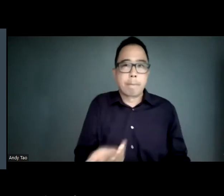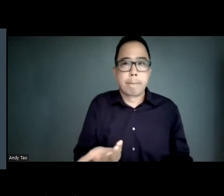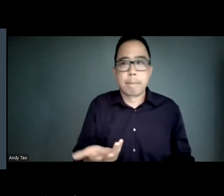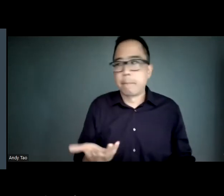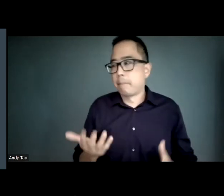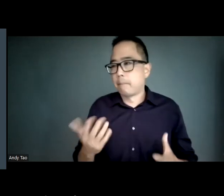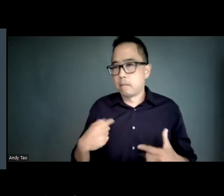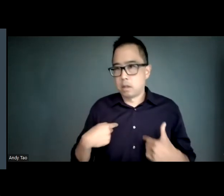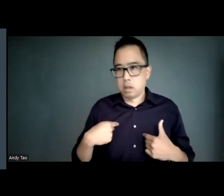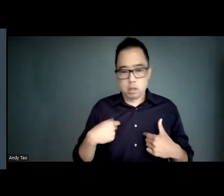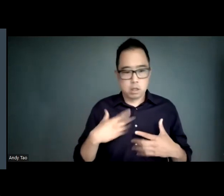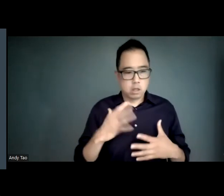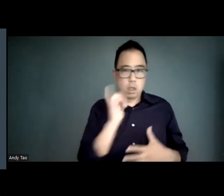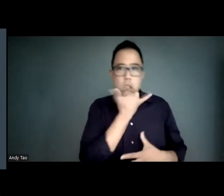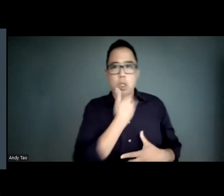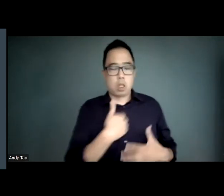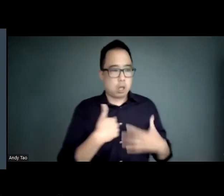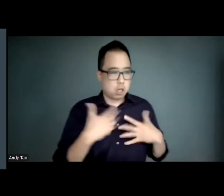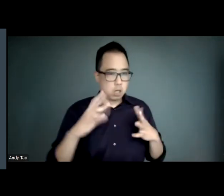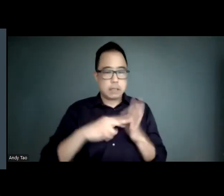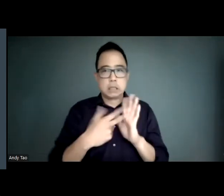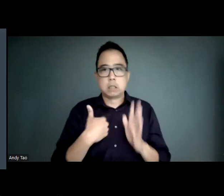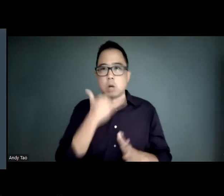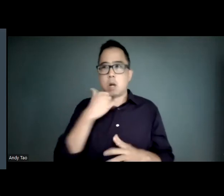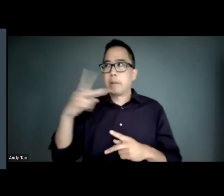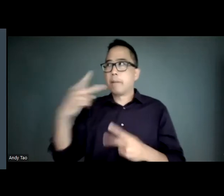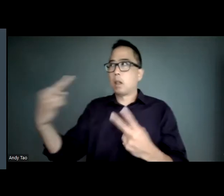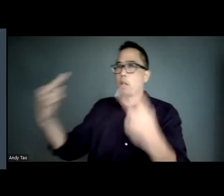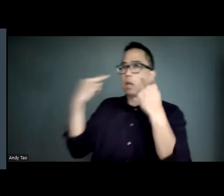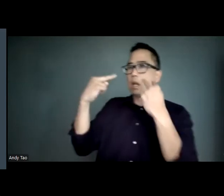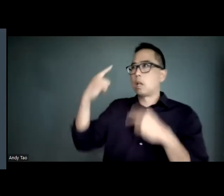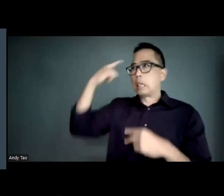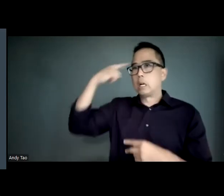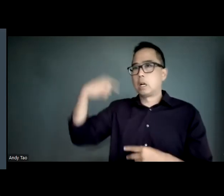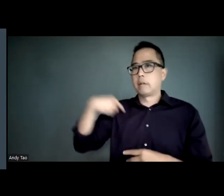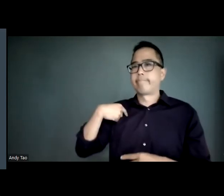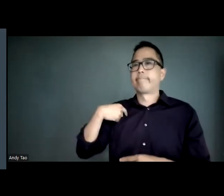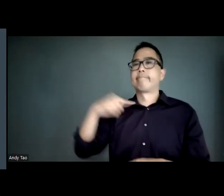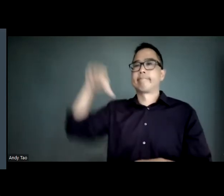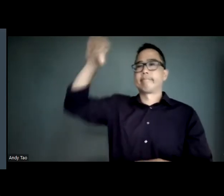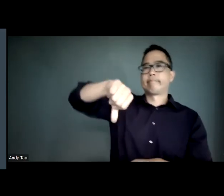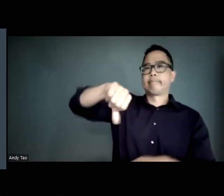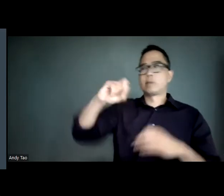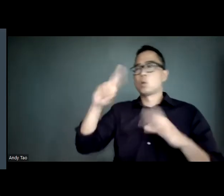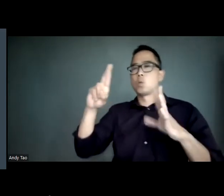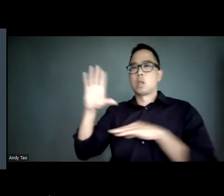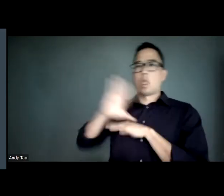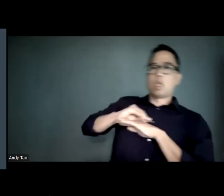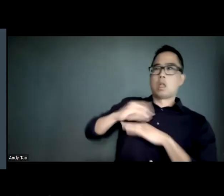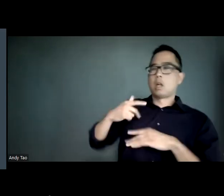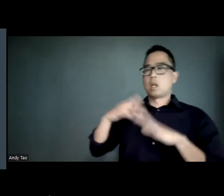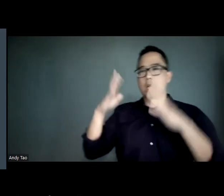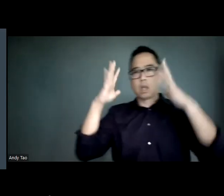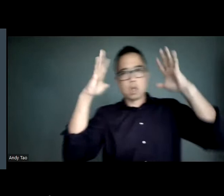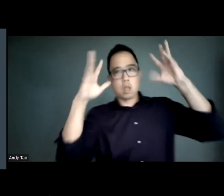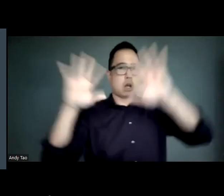is embarrassment and shame. You know, I did something wrong. People are going to think poorly of